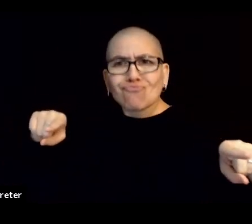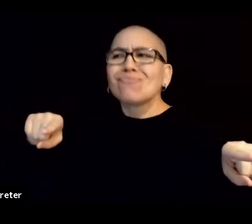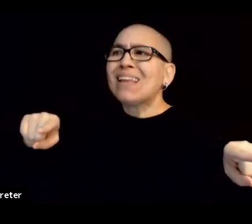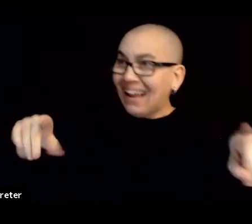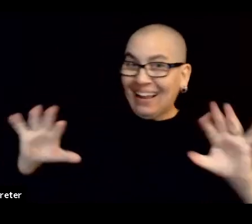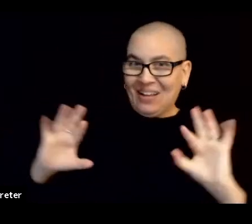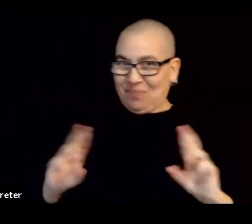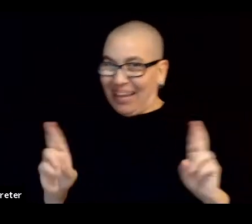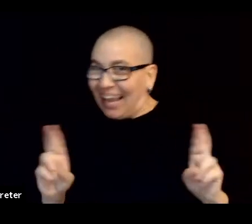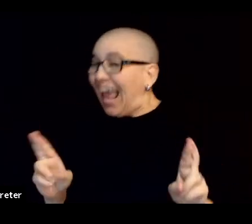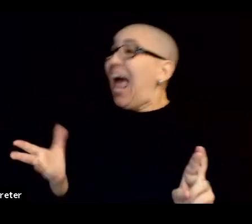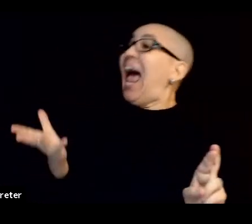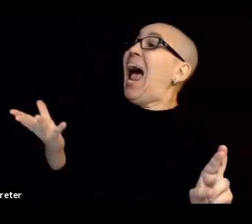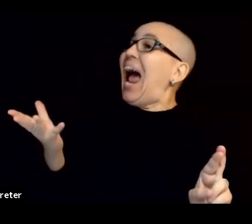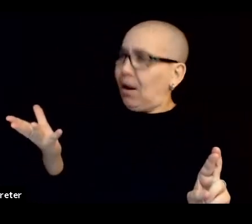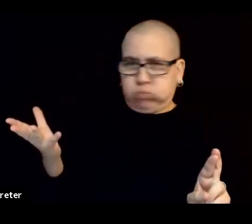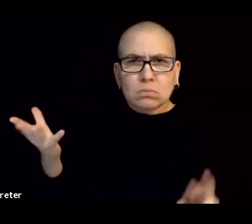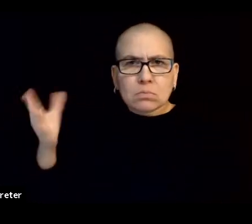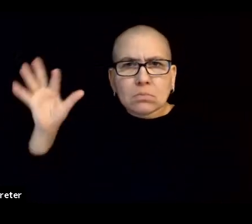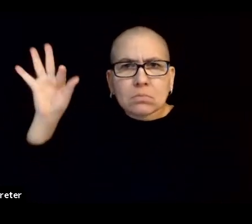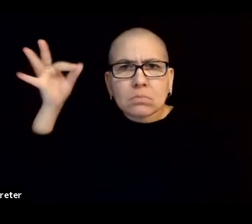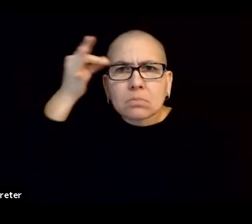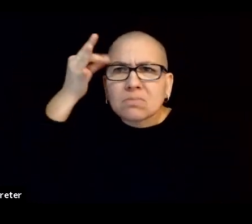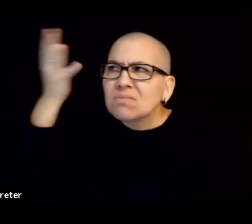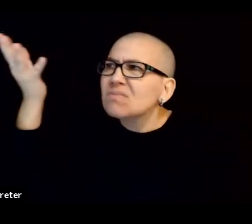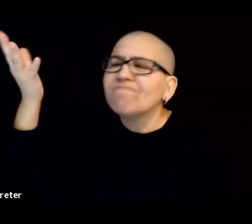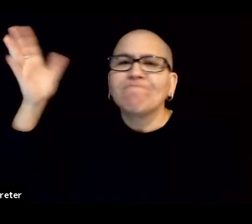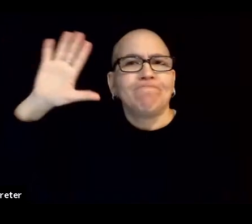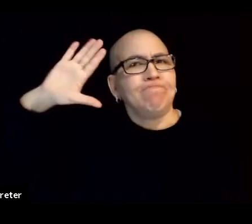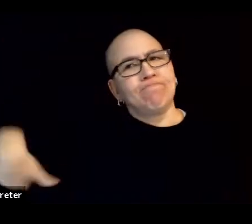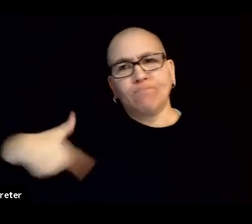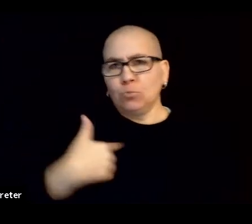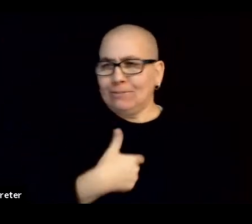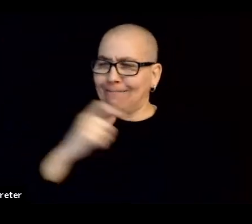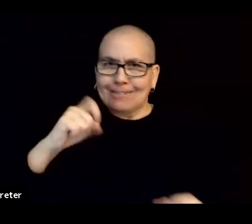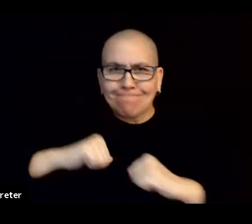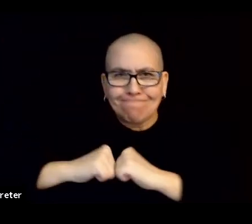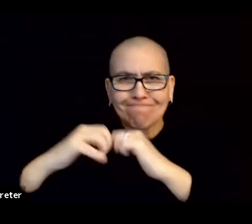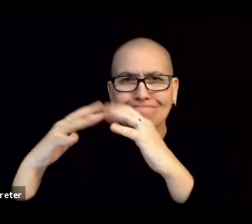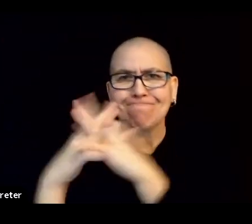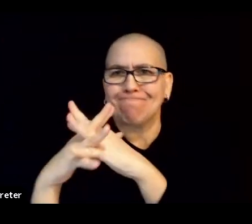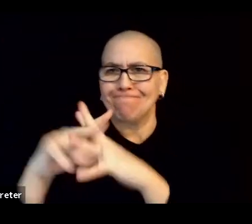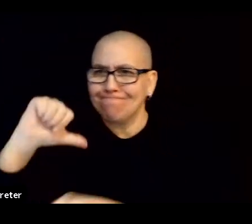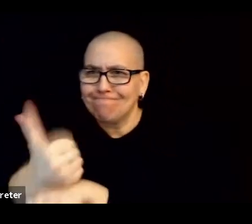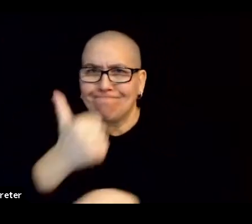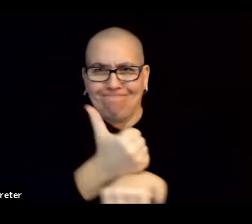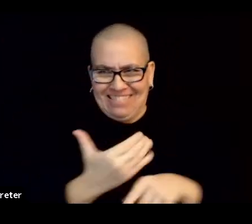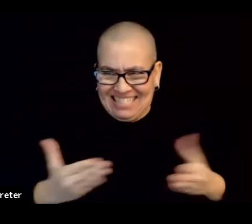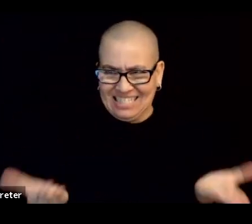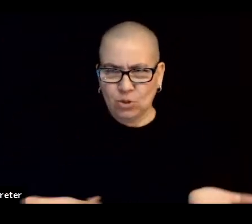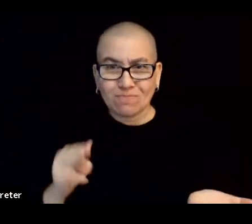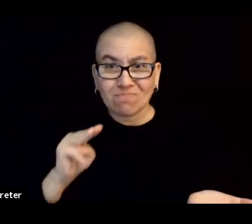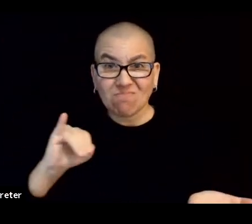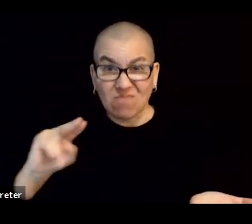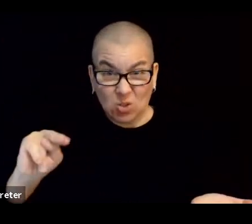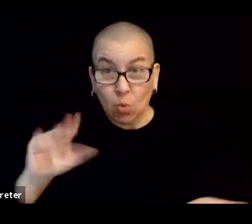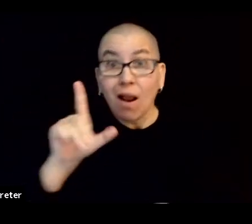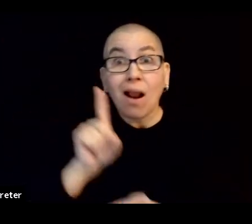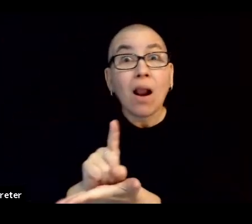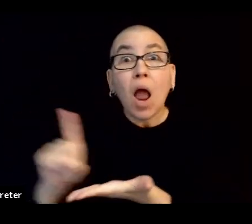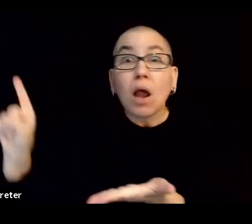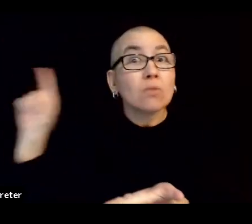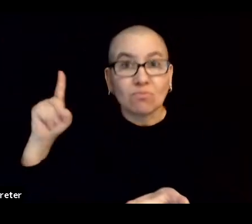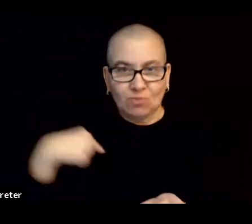program. We were deliberate and built a robust infrastructure that was acknowledged last week as the best in the country. It will serve us well in